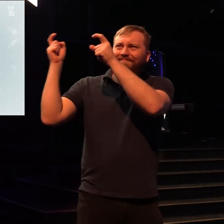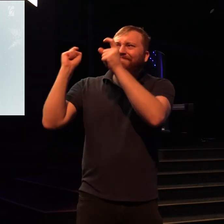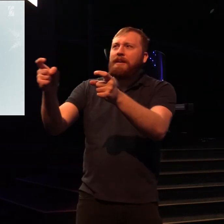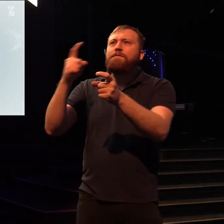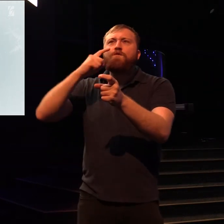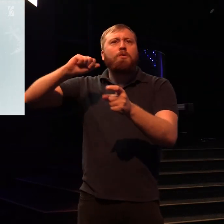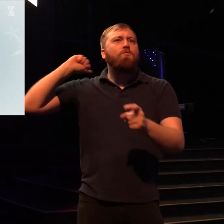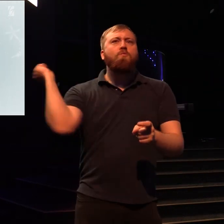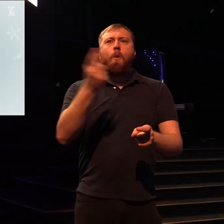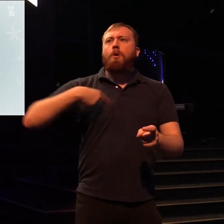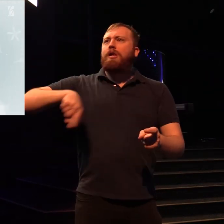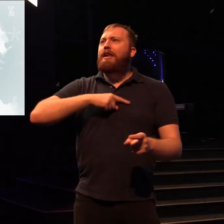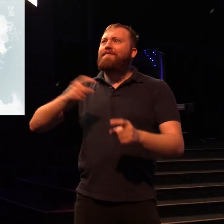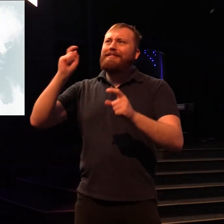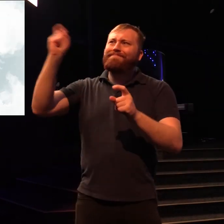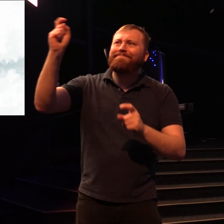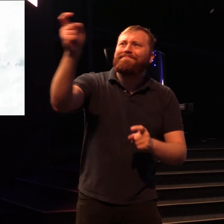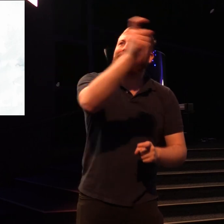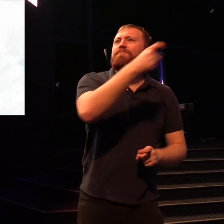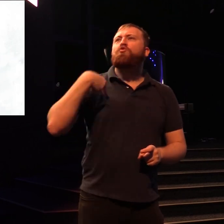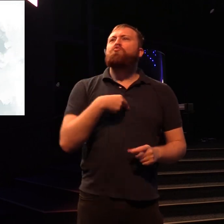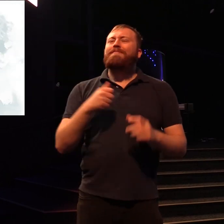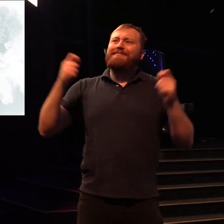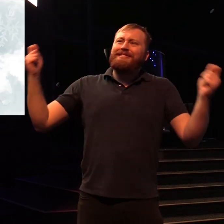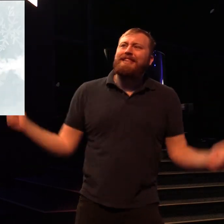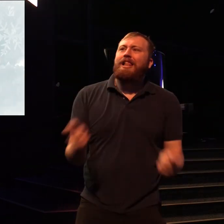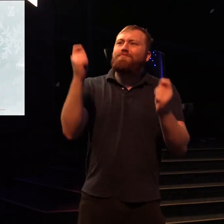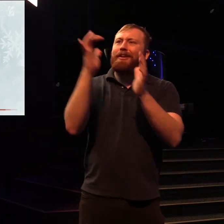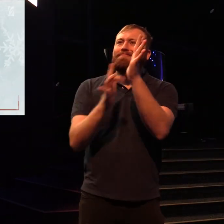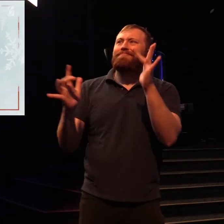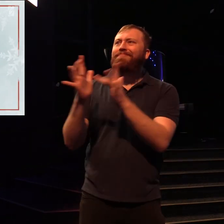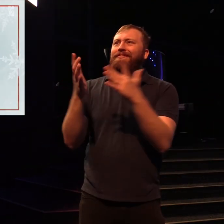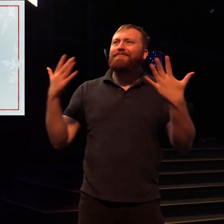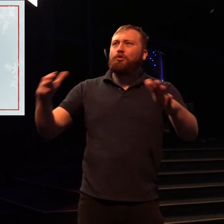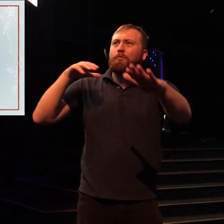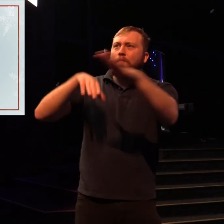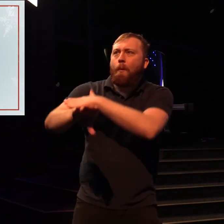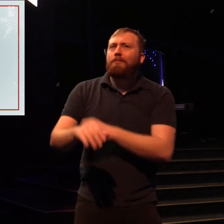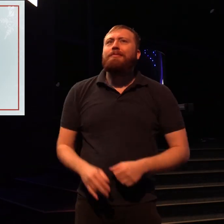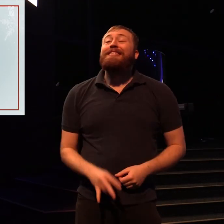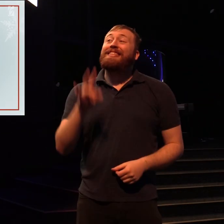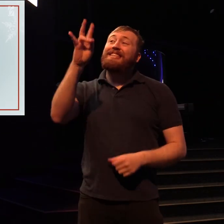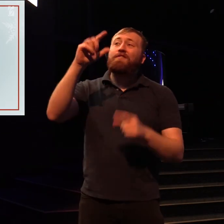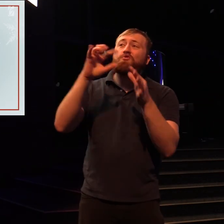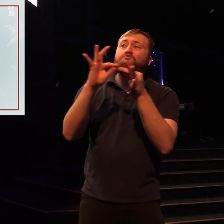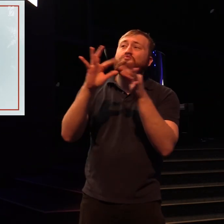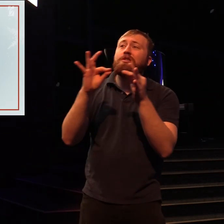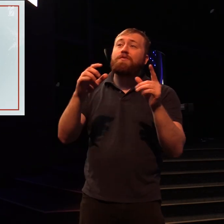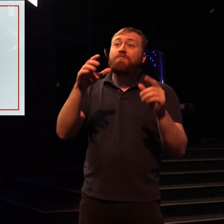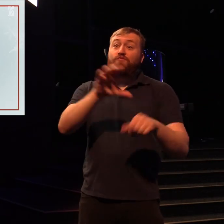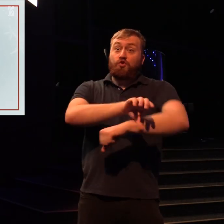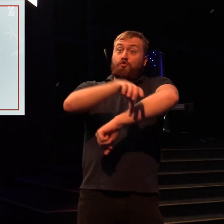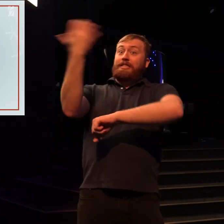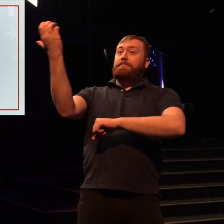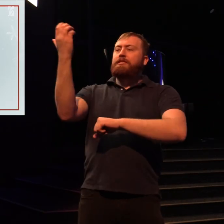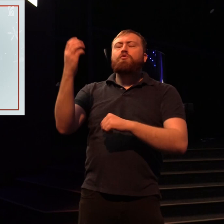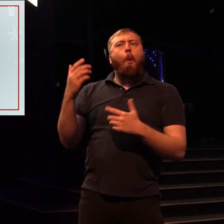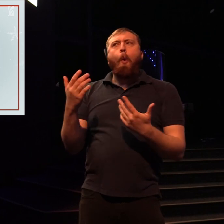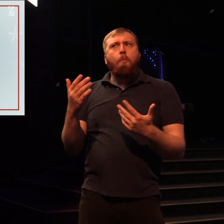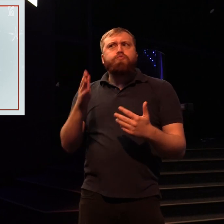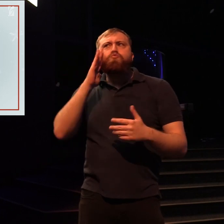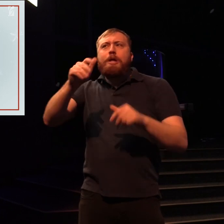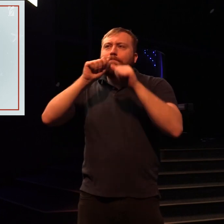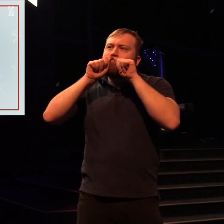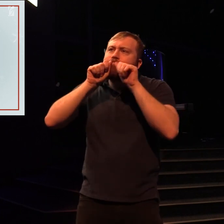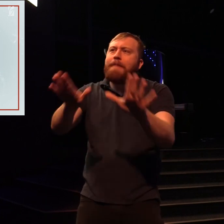us as we celebrate the birth of Jesus. The seven words of Christmas is sure to be a blessing enjoyed